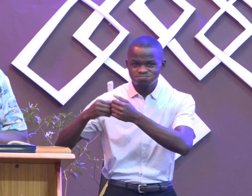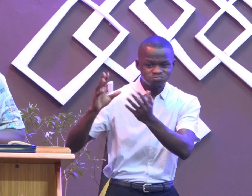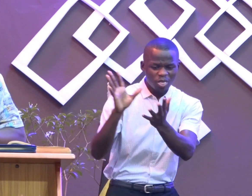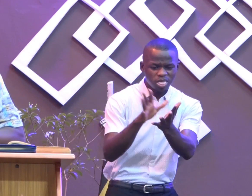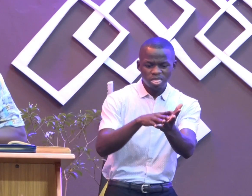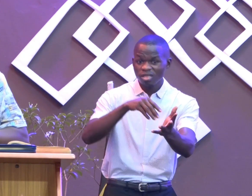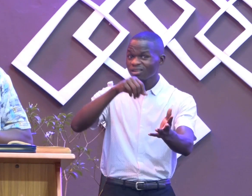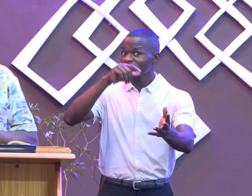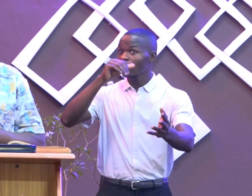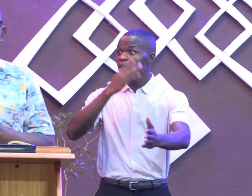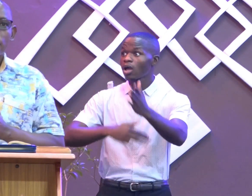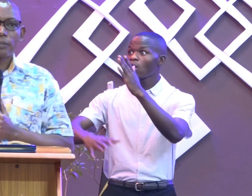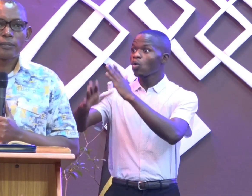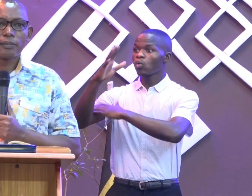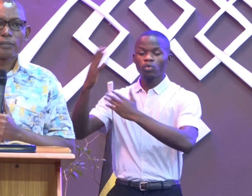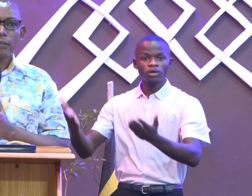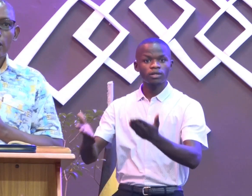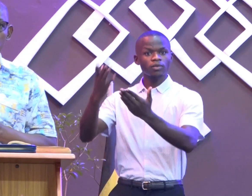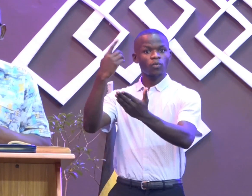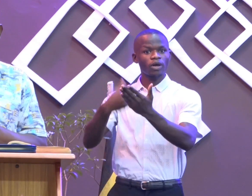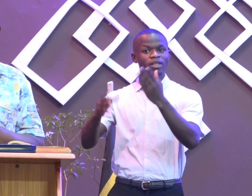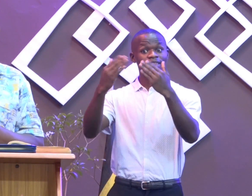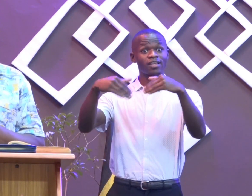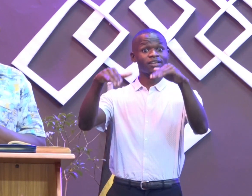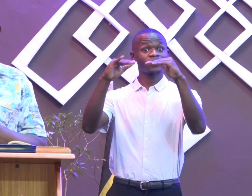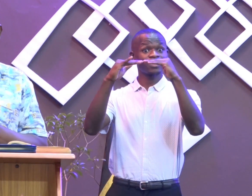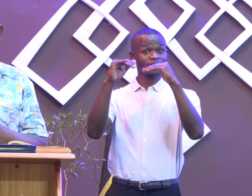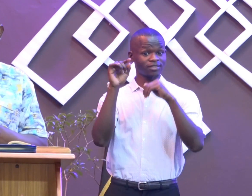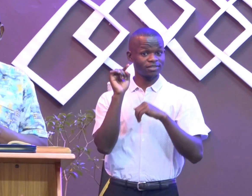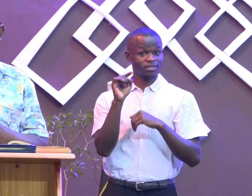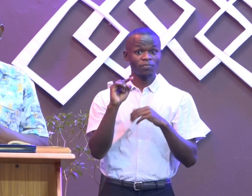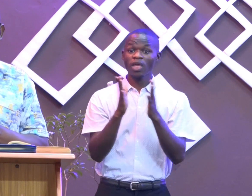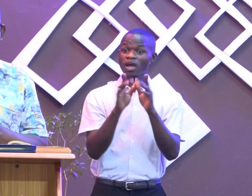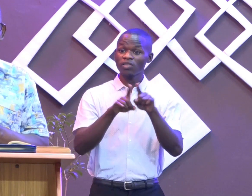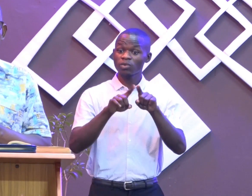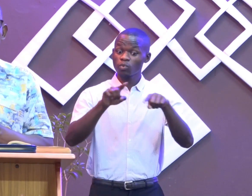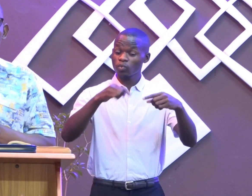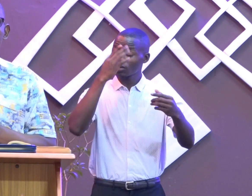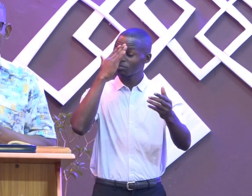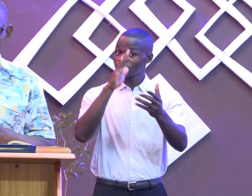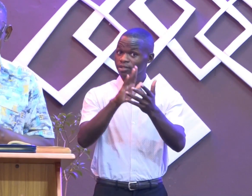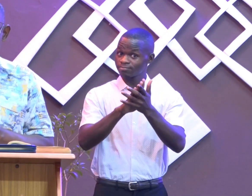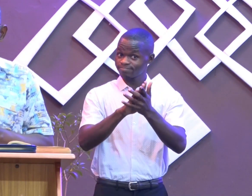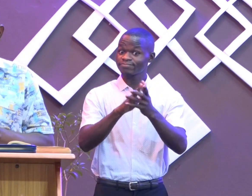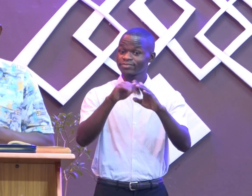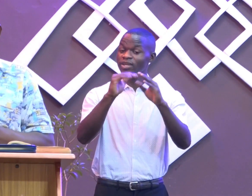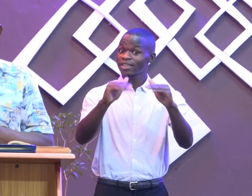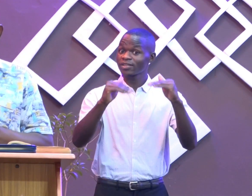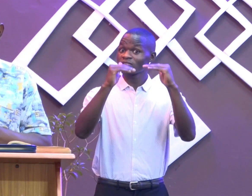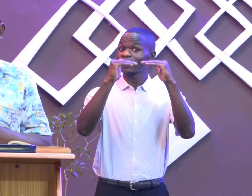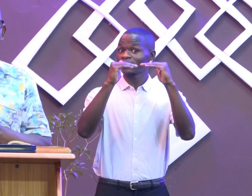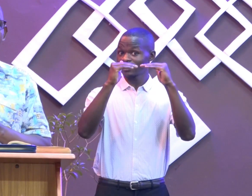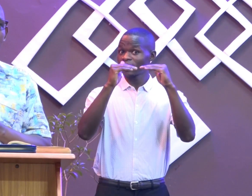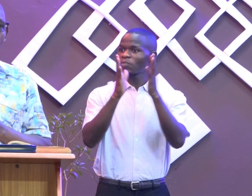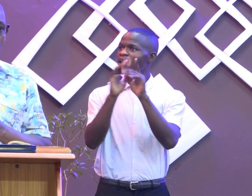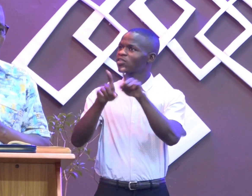devil raises the dust, God will lift up a standard. Tukiriza nato omutindo. We believe a standard again.